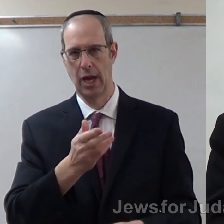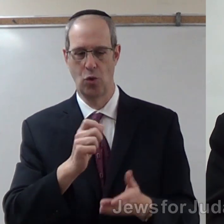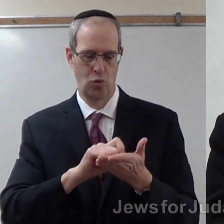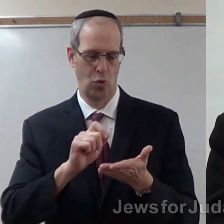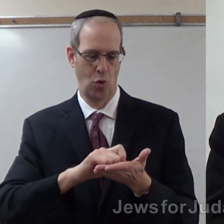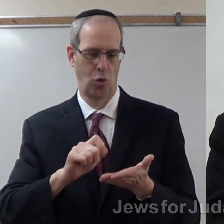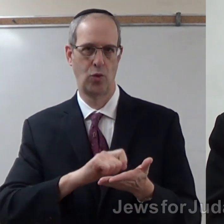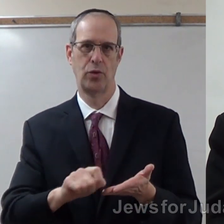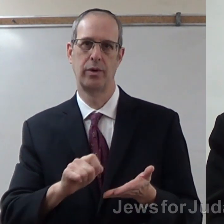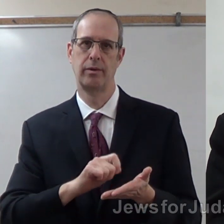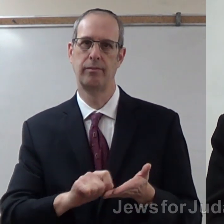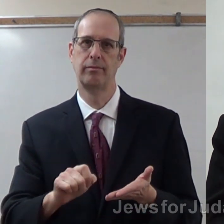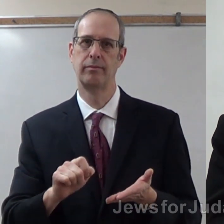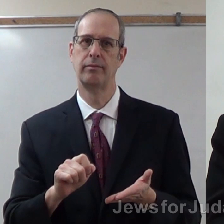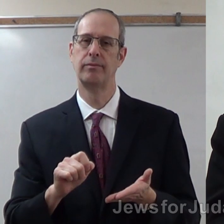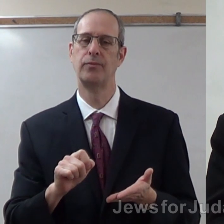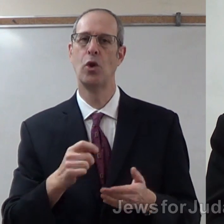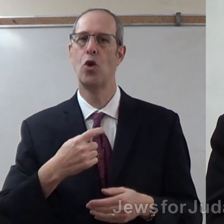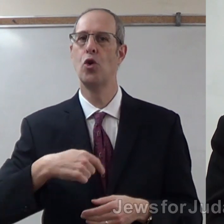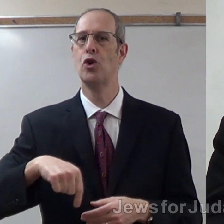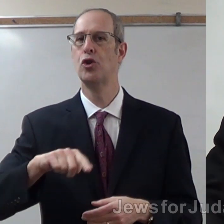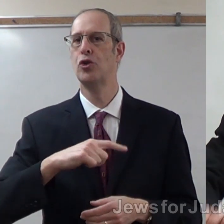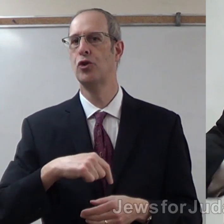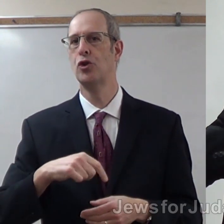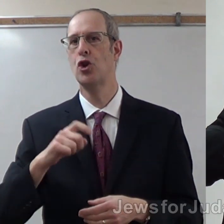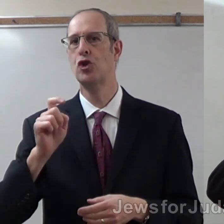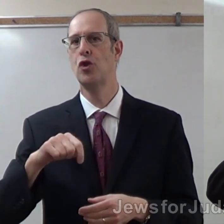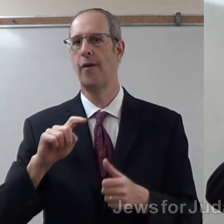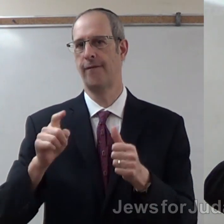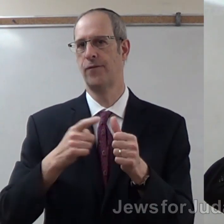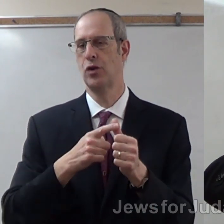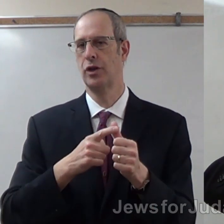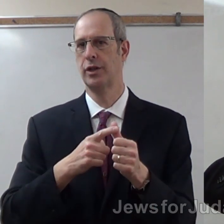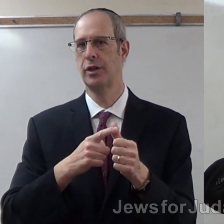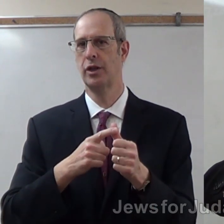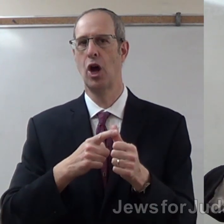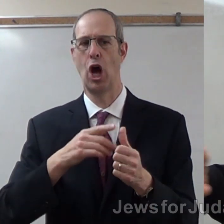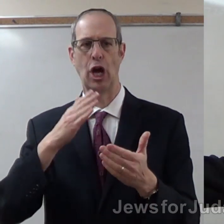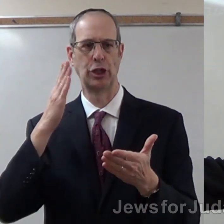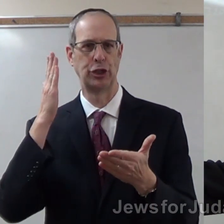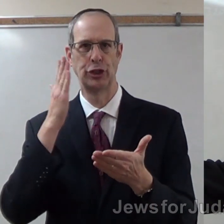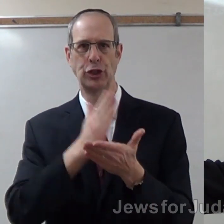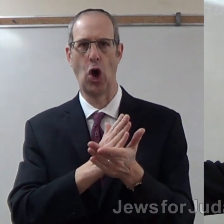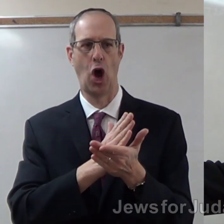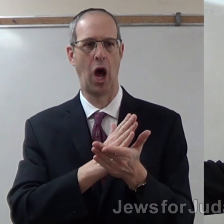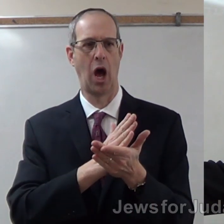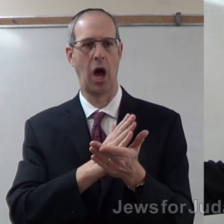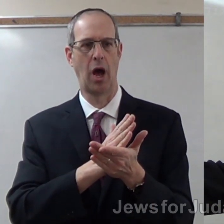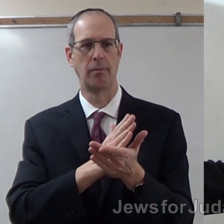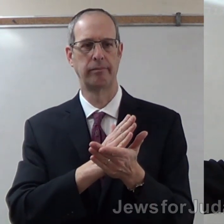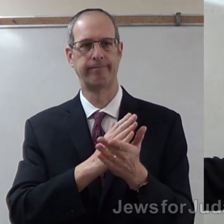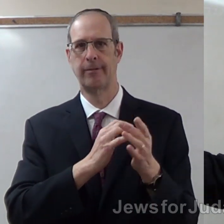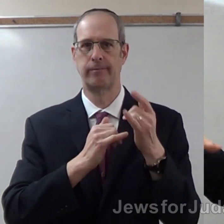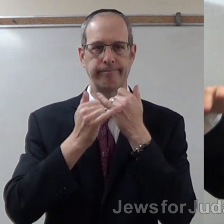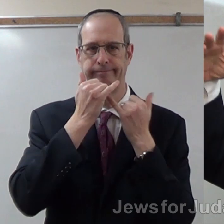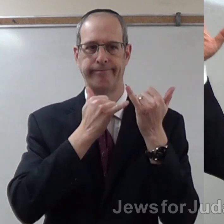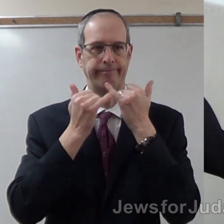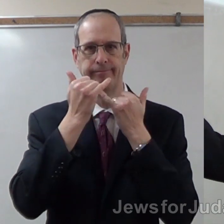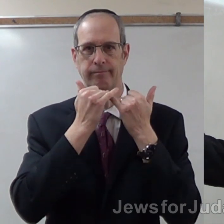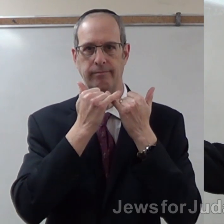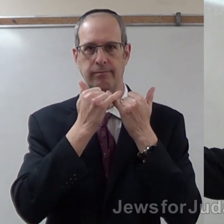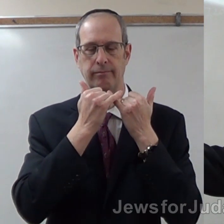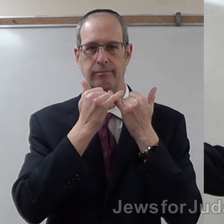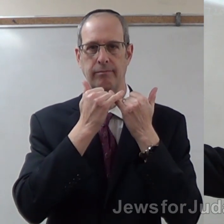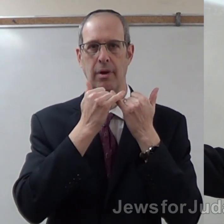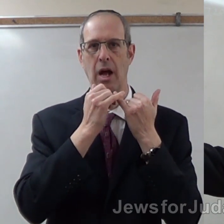wrote that we should first stop doing things that are wrong, and then